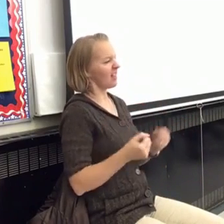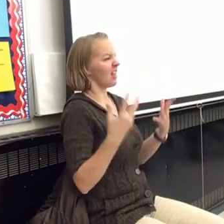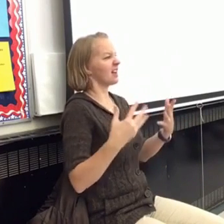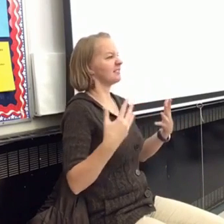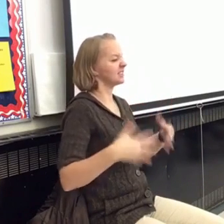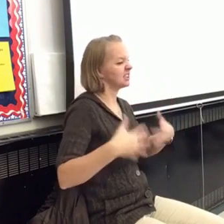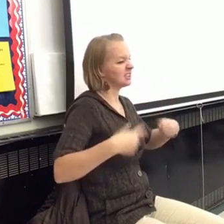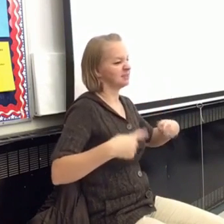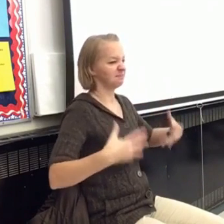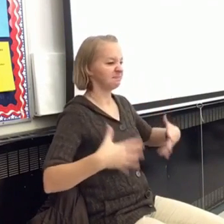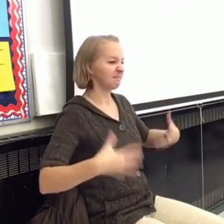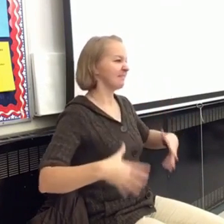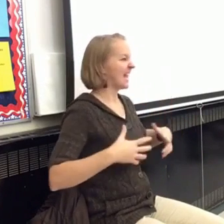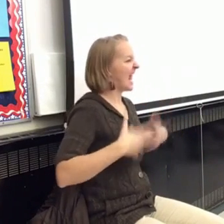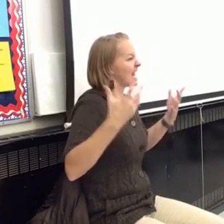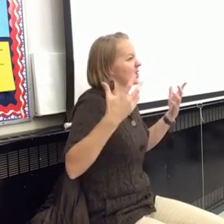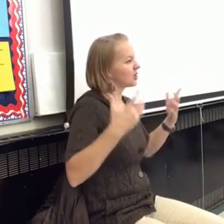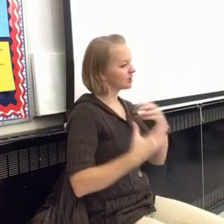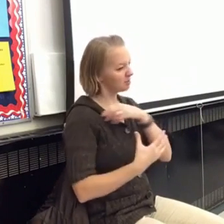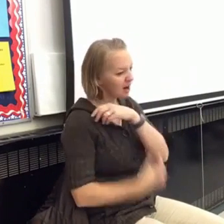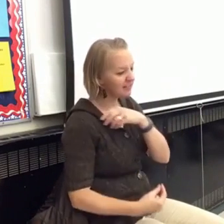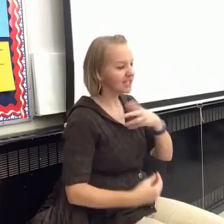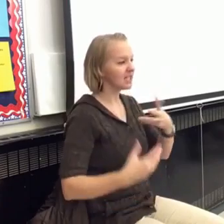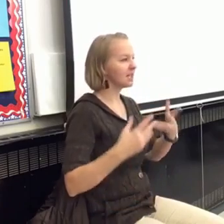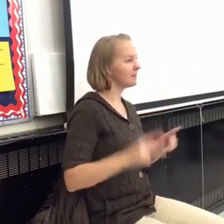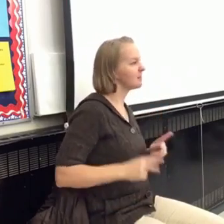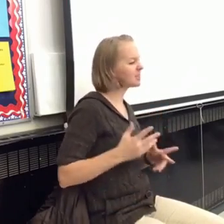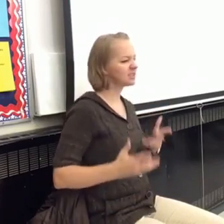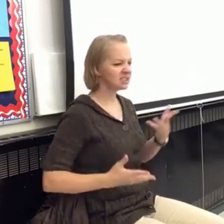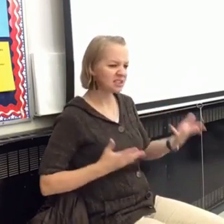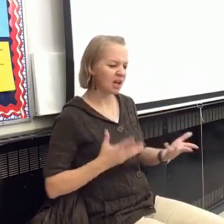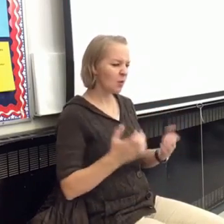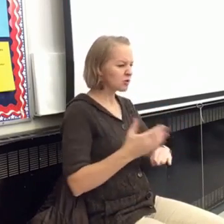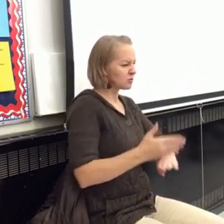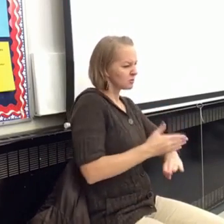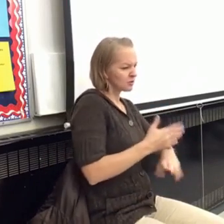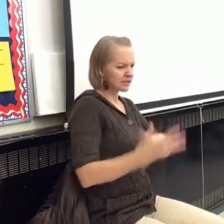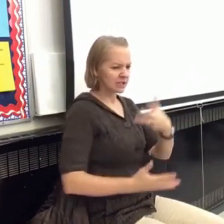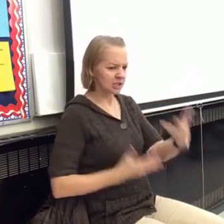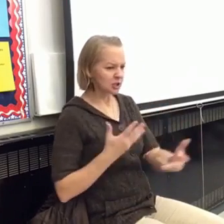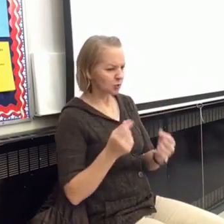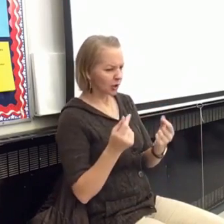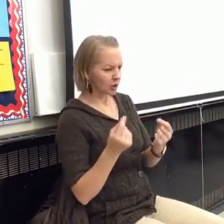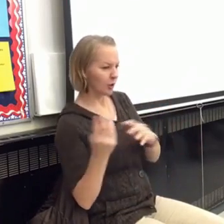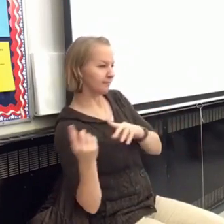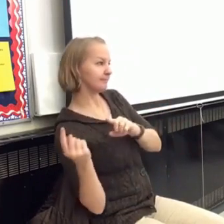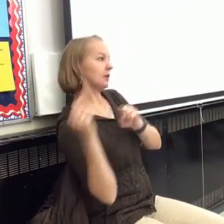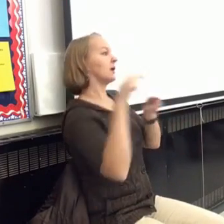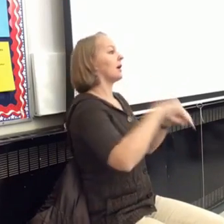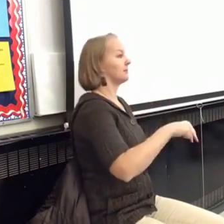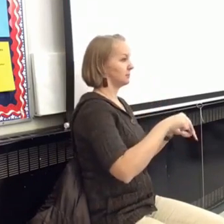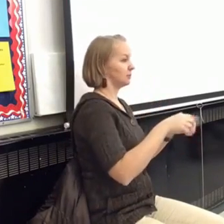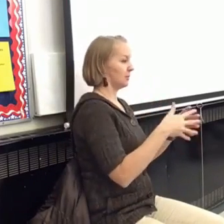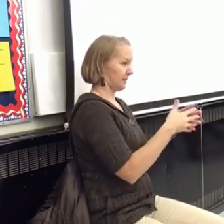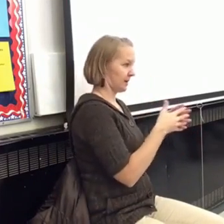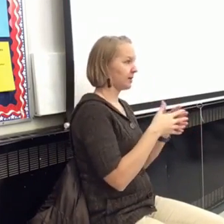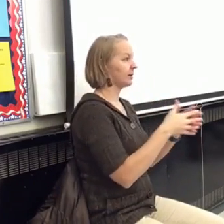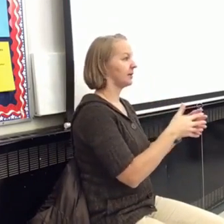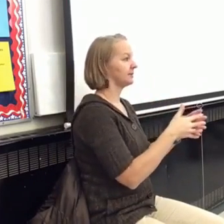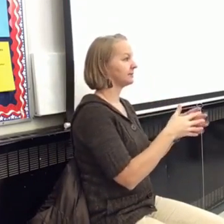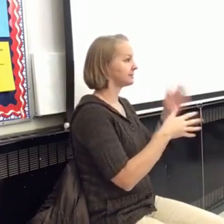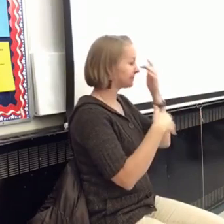discontent, a ton of anger, a ton of poverty, and people want a better life, and they're going to come to the Americas. So in